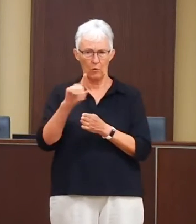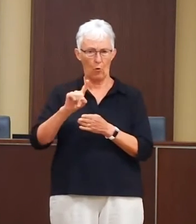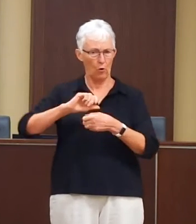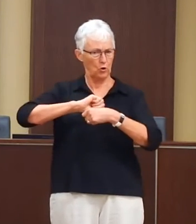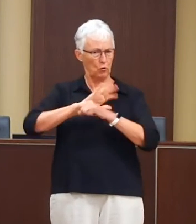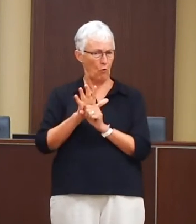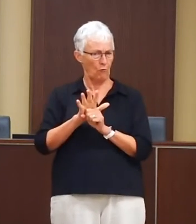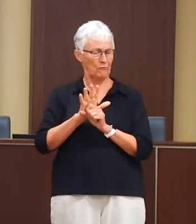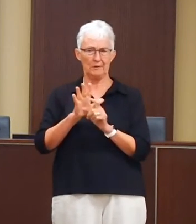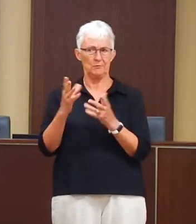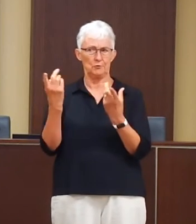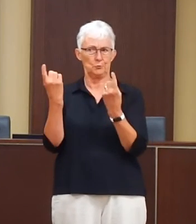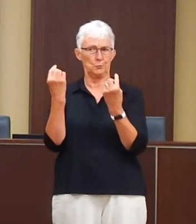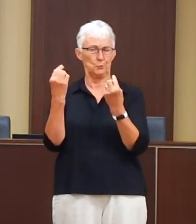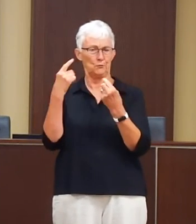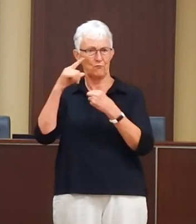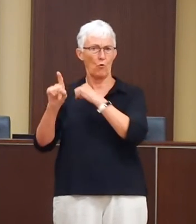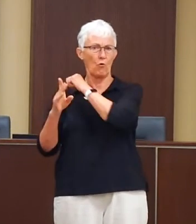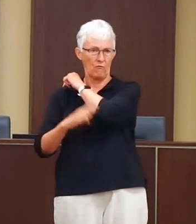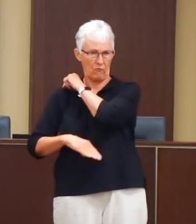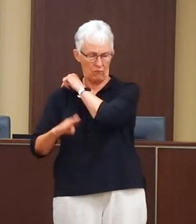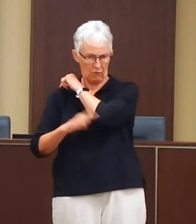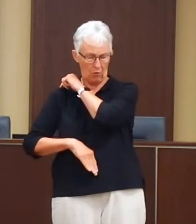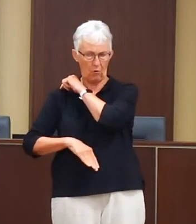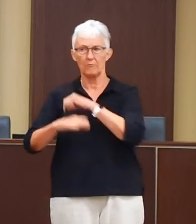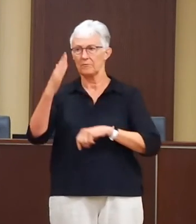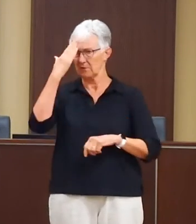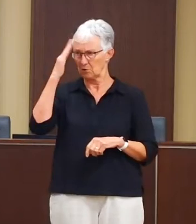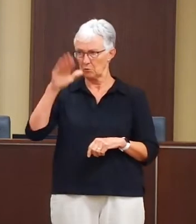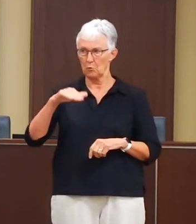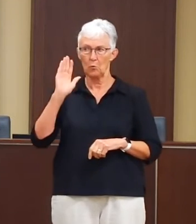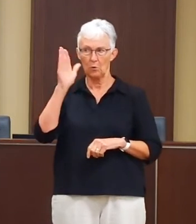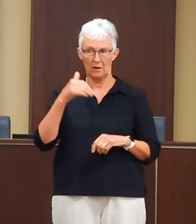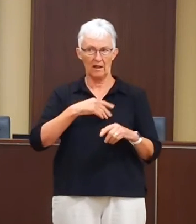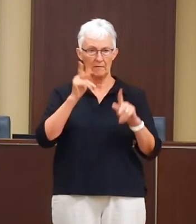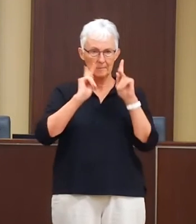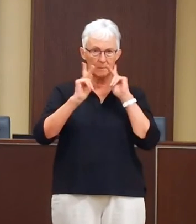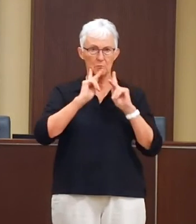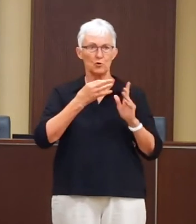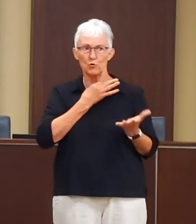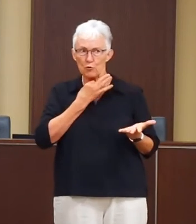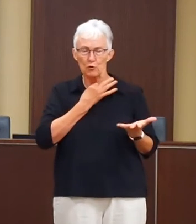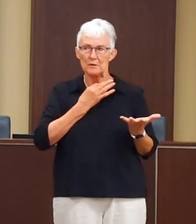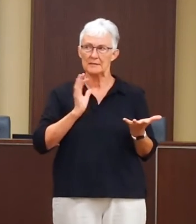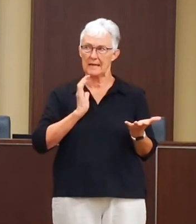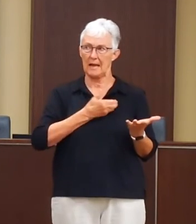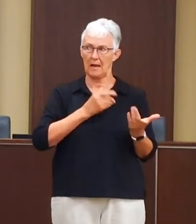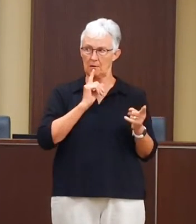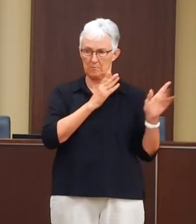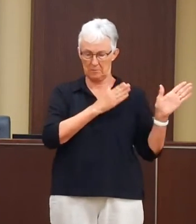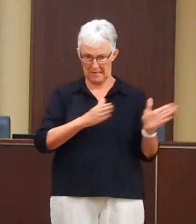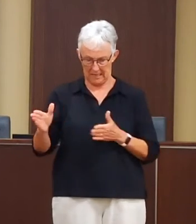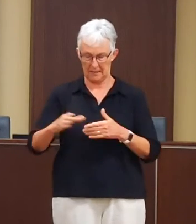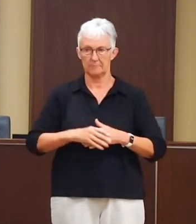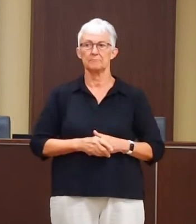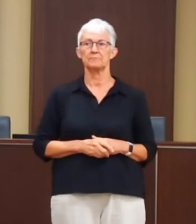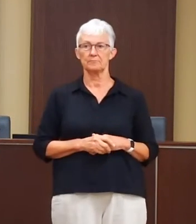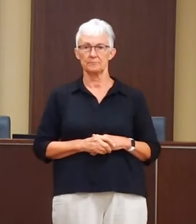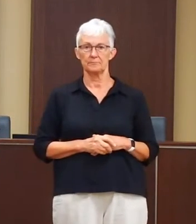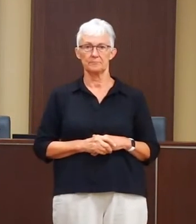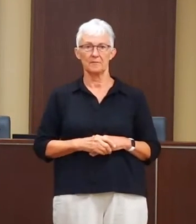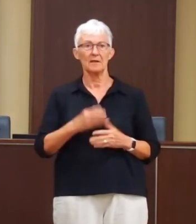ready for reaction from our various publics. And we know that there probably will be some reaction to this. So thanks